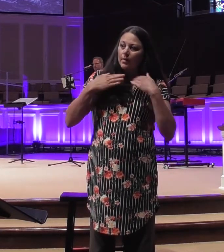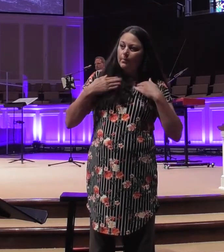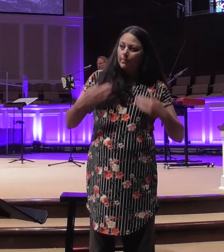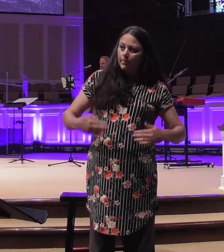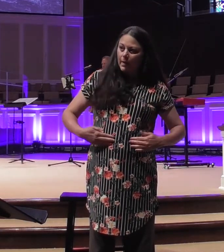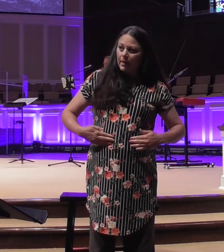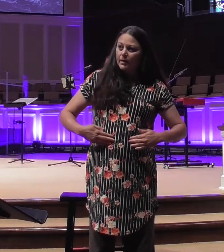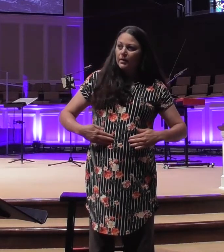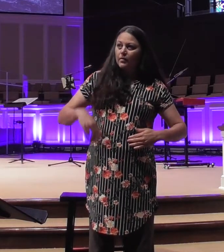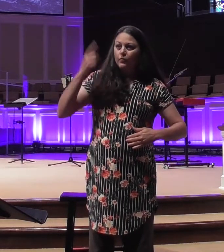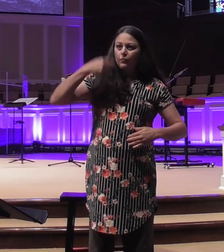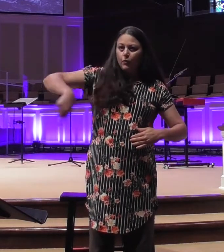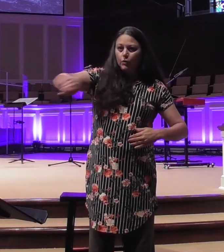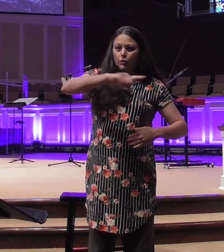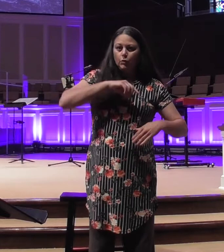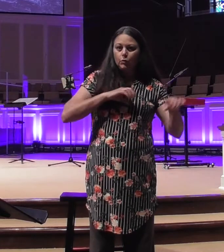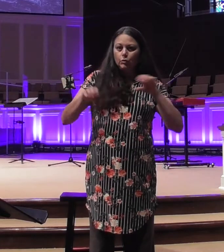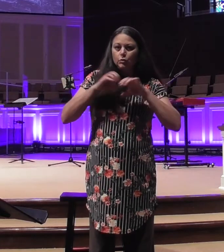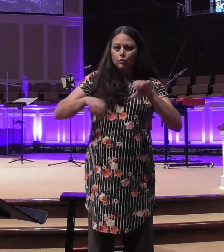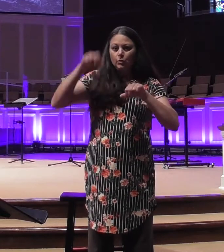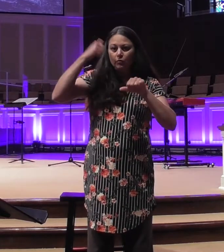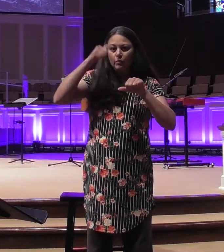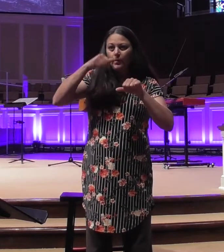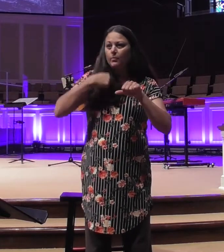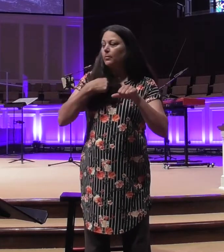Do this in remembrance of me."